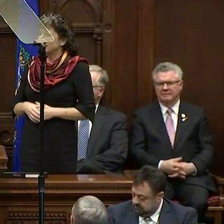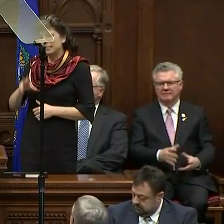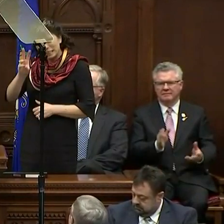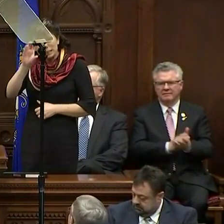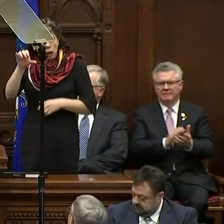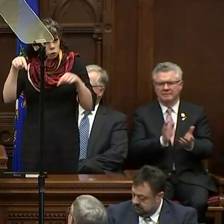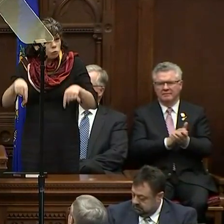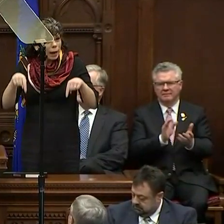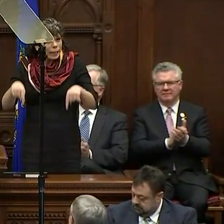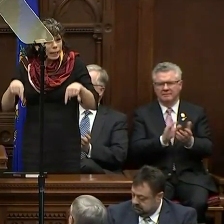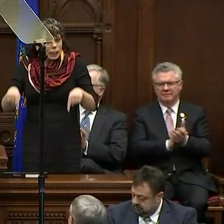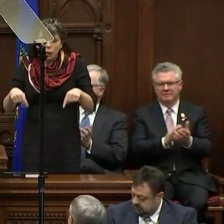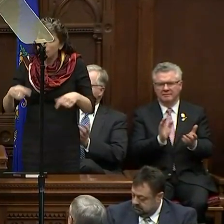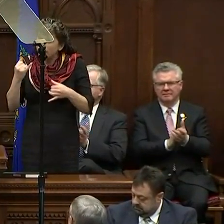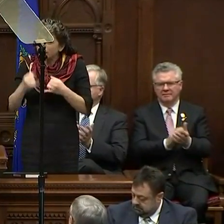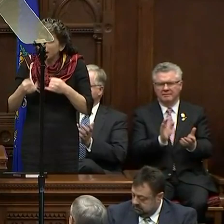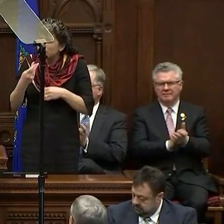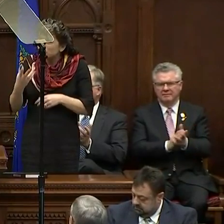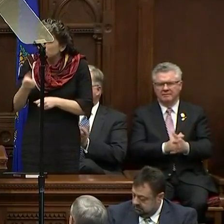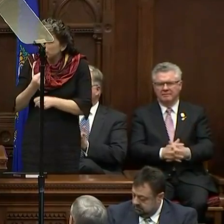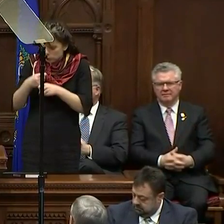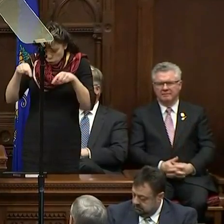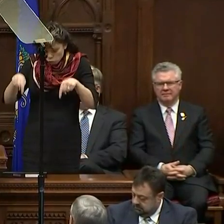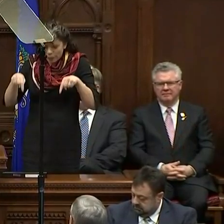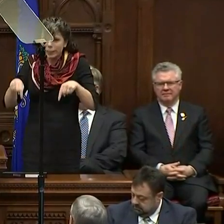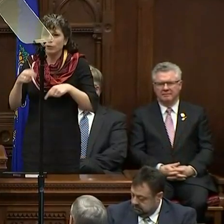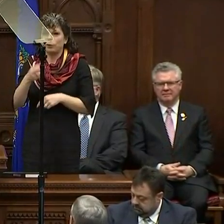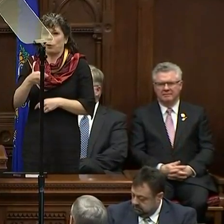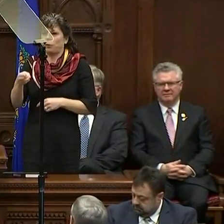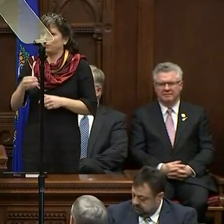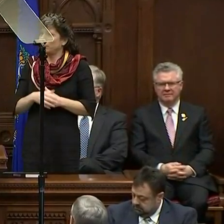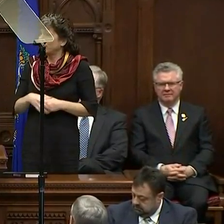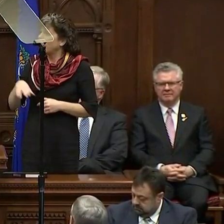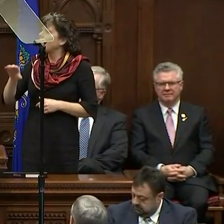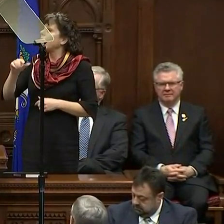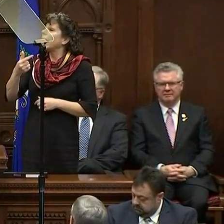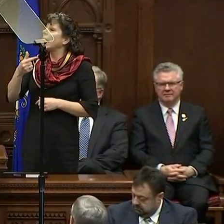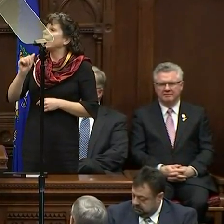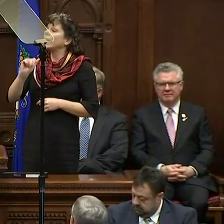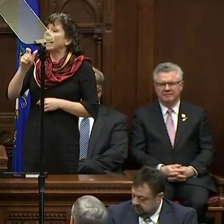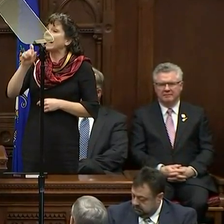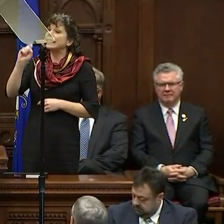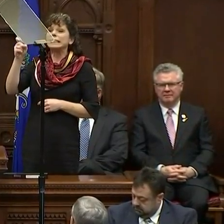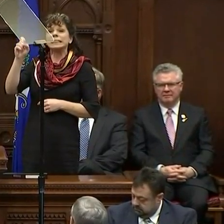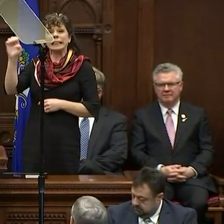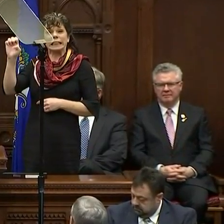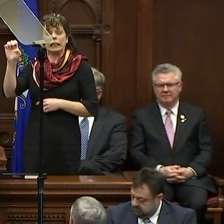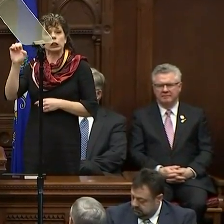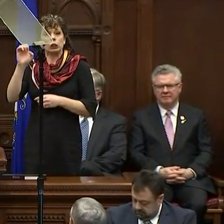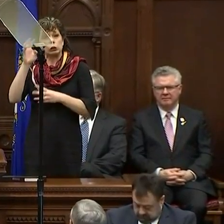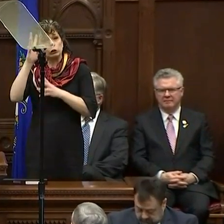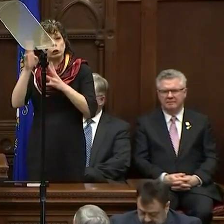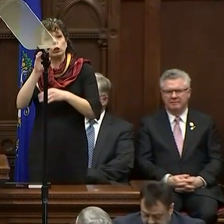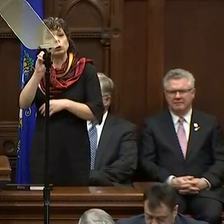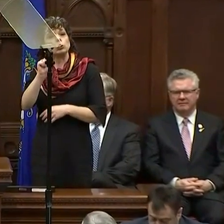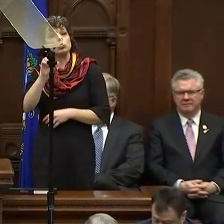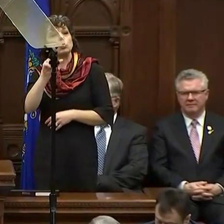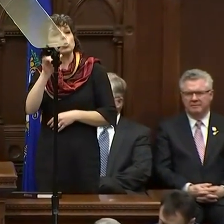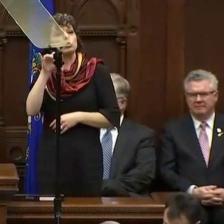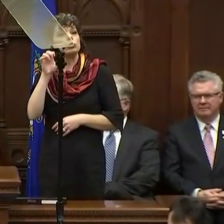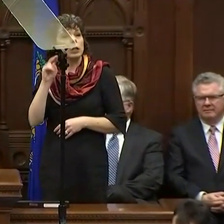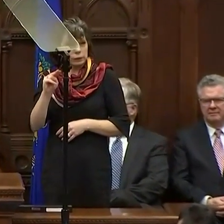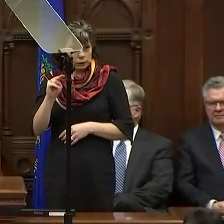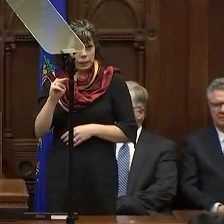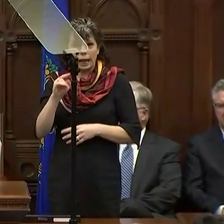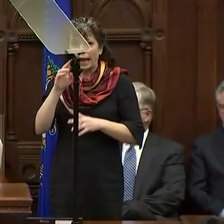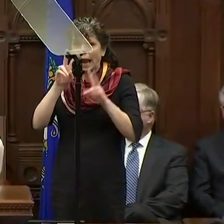600 right here in the last couple of years, right here in Hartford? How about Galaxy Solutions, a pioneer in IT analytics? It